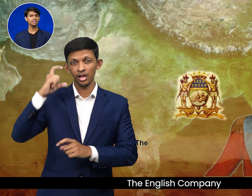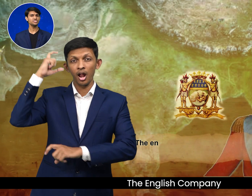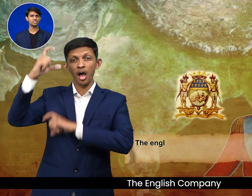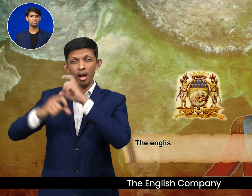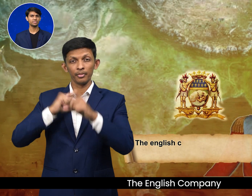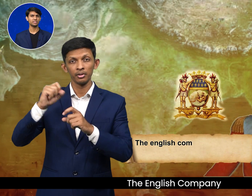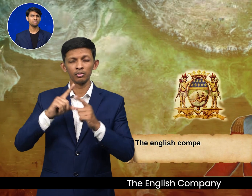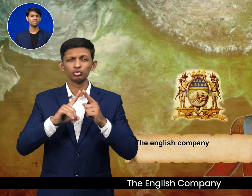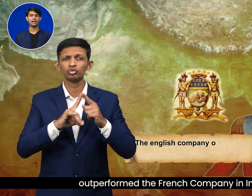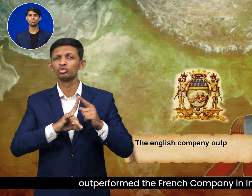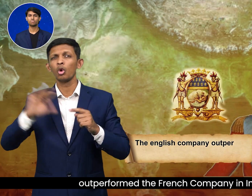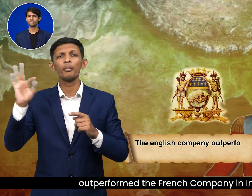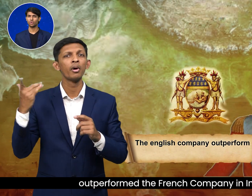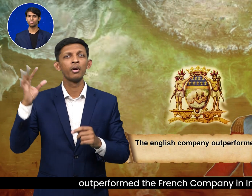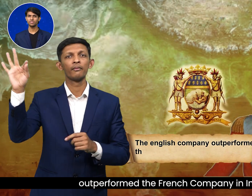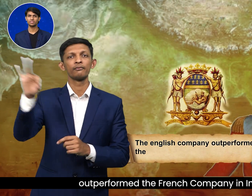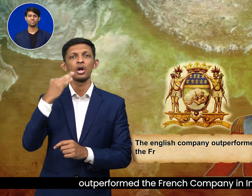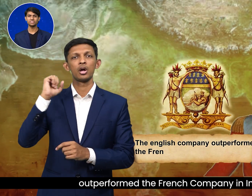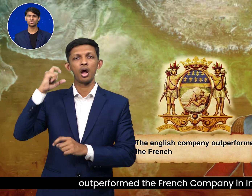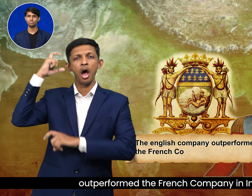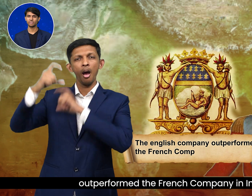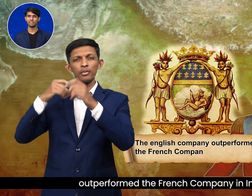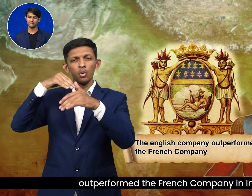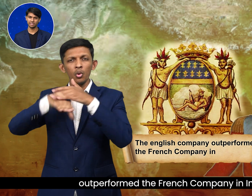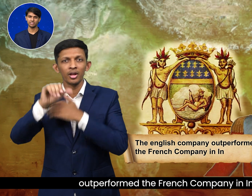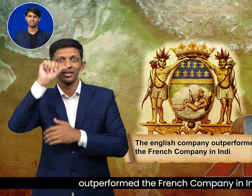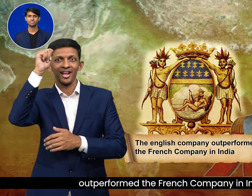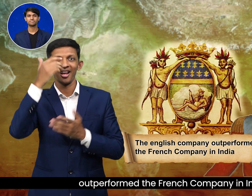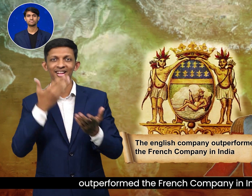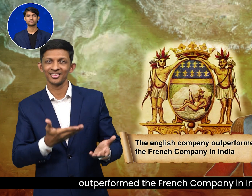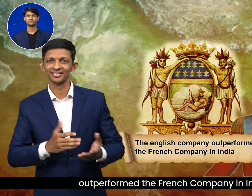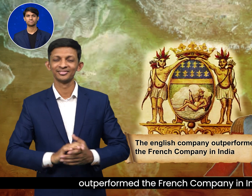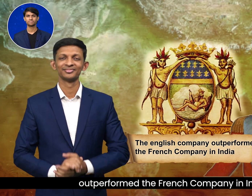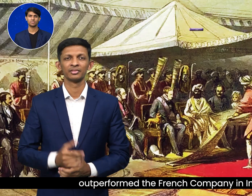The English company outperformed the French company in India.